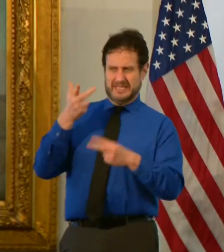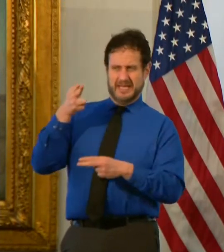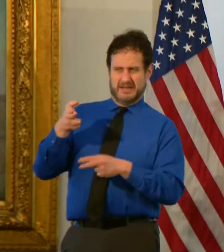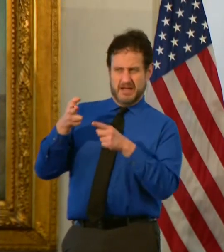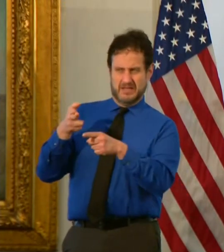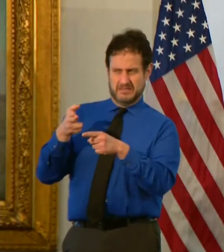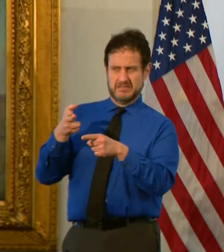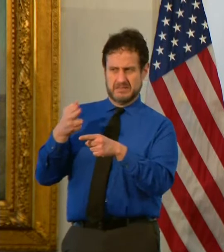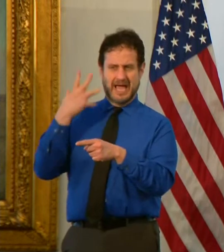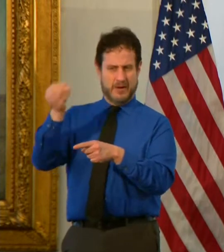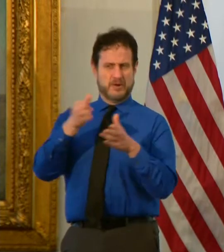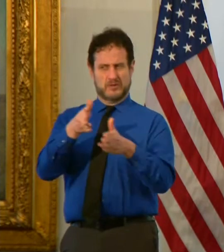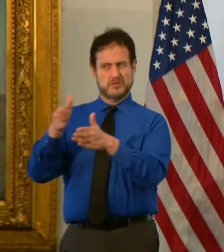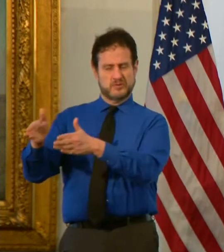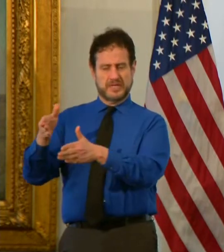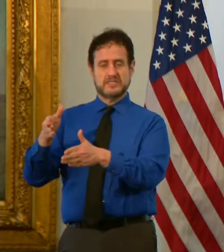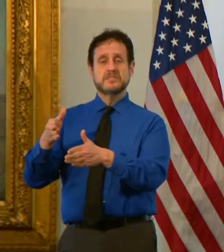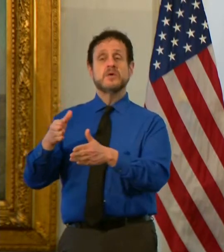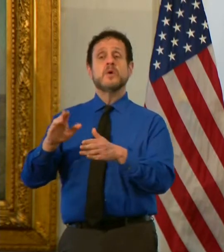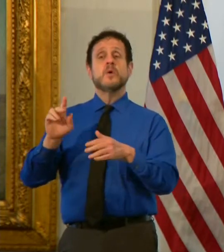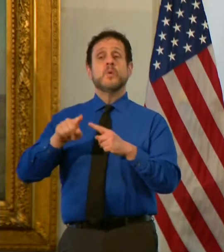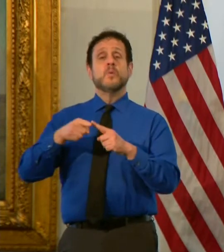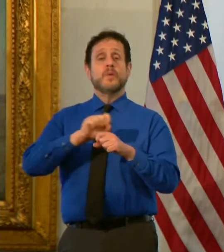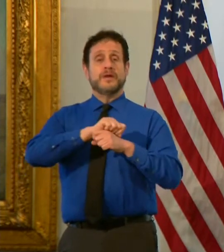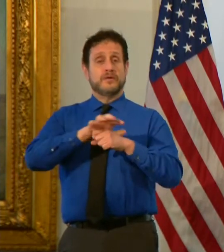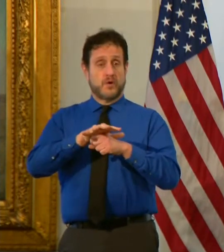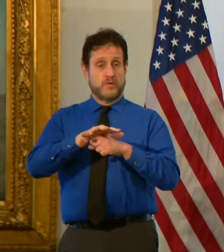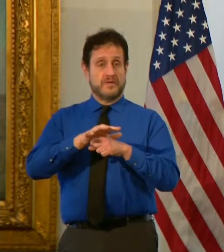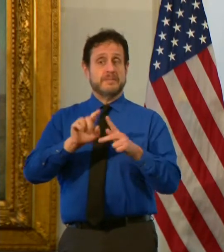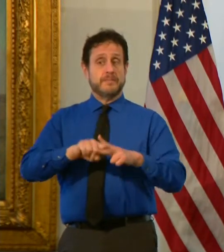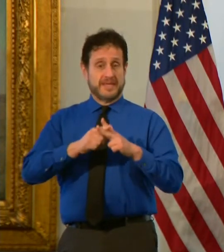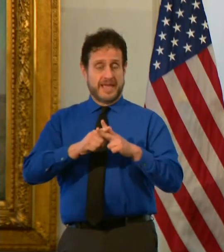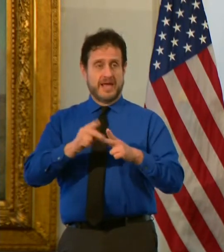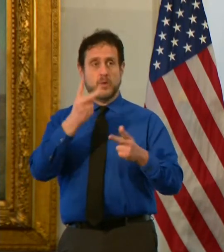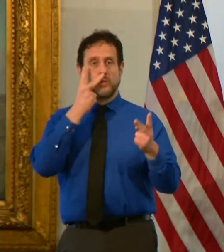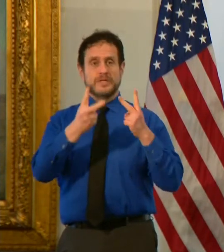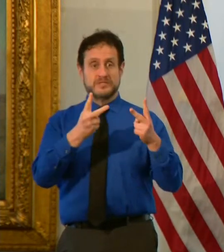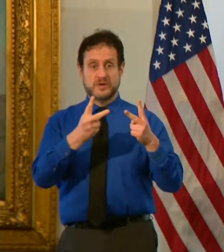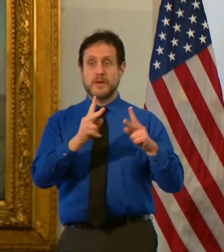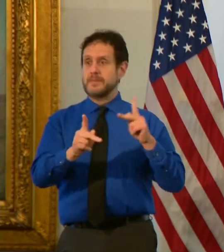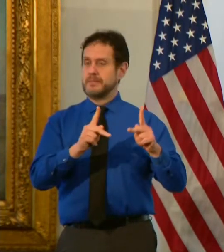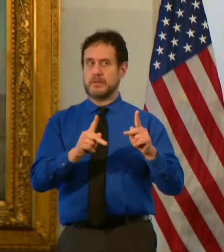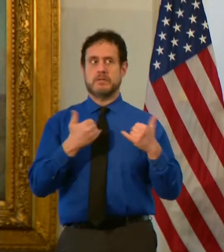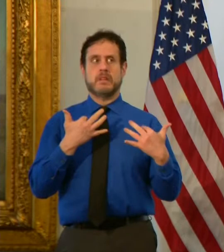at the start of the pandemic the highest number of gun sales in American history.